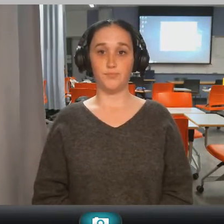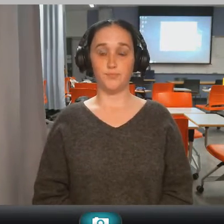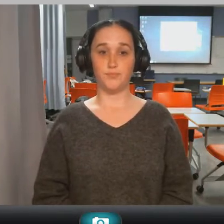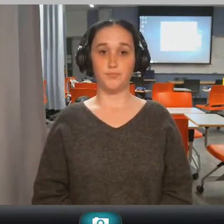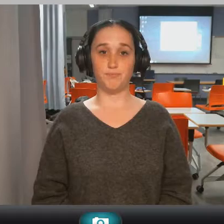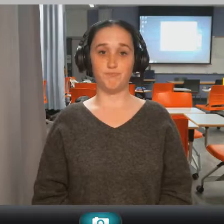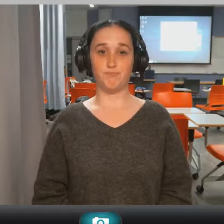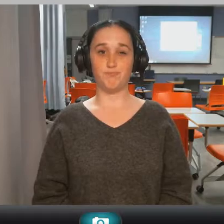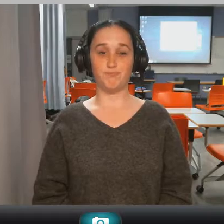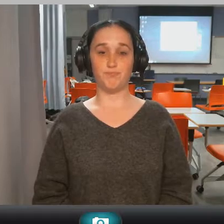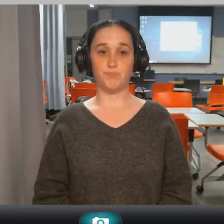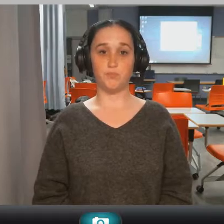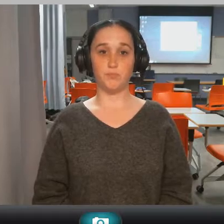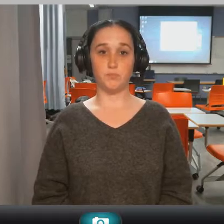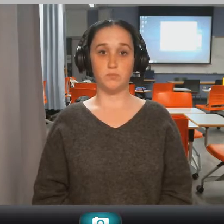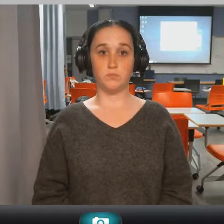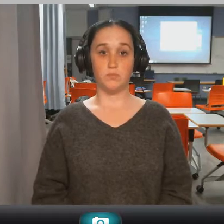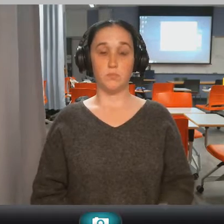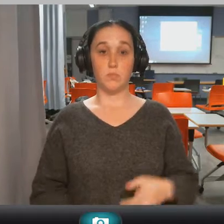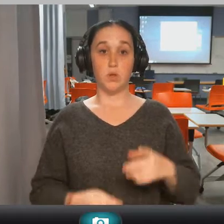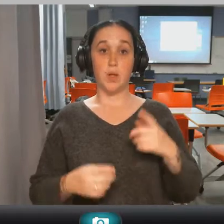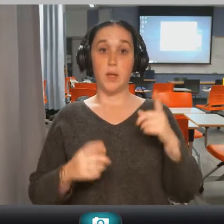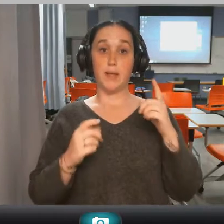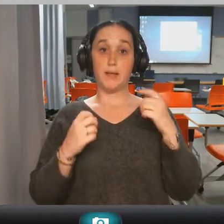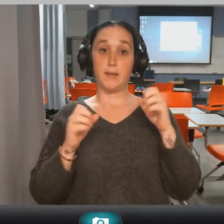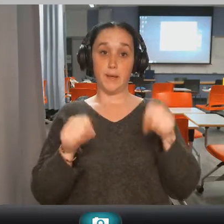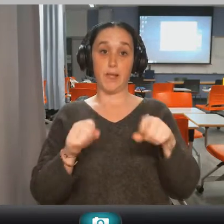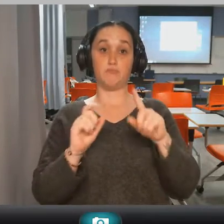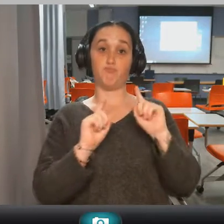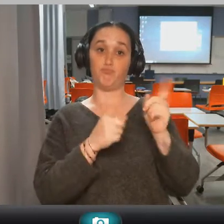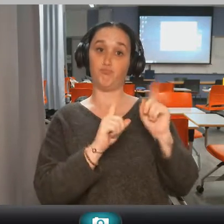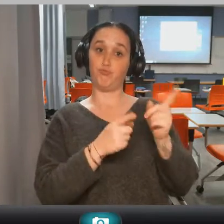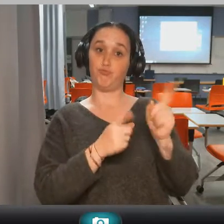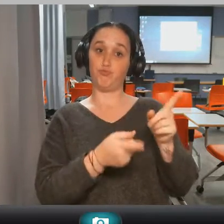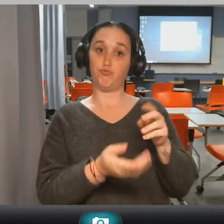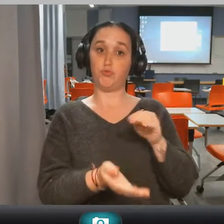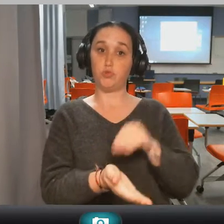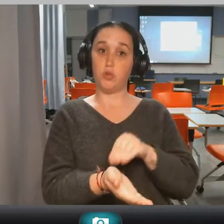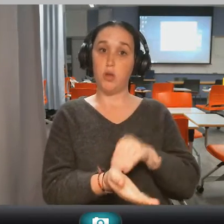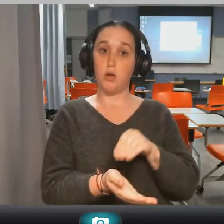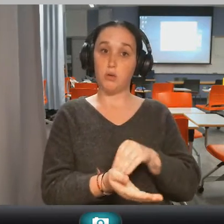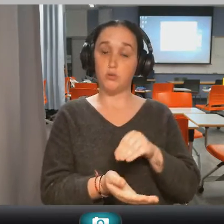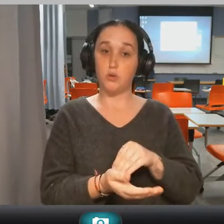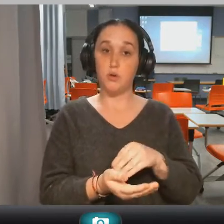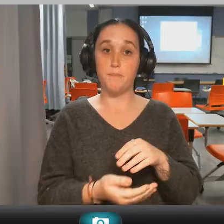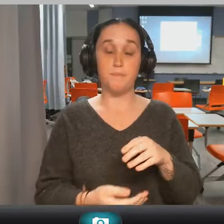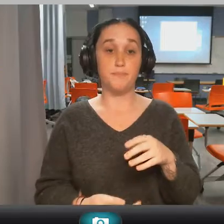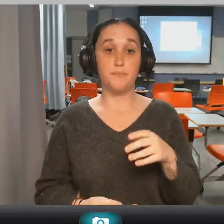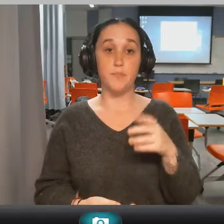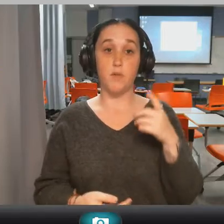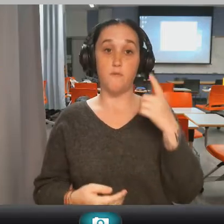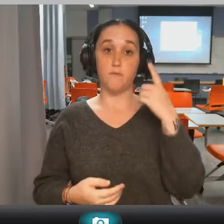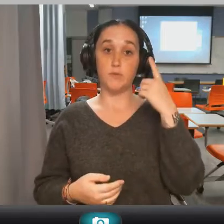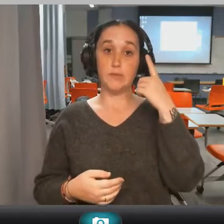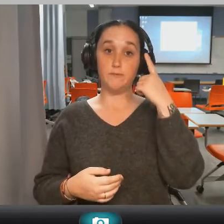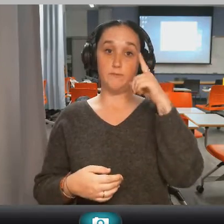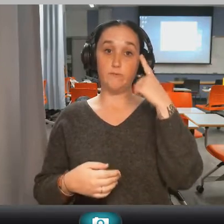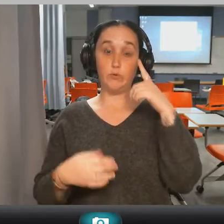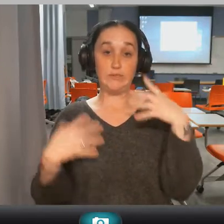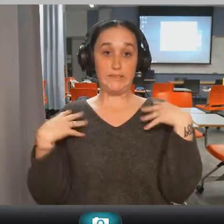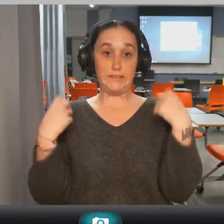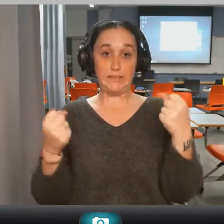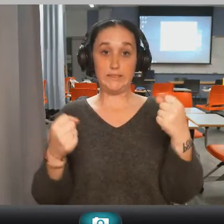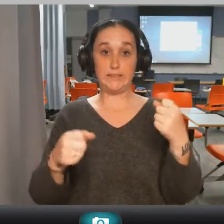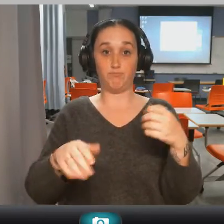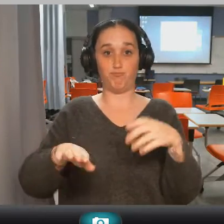the doctor to help the healing process. We remember the four things you do as